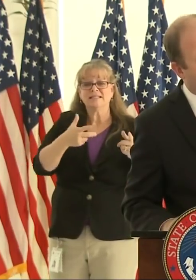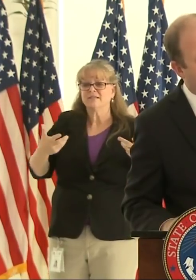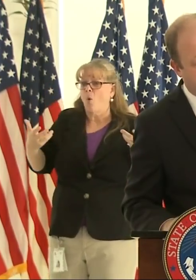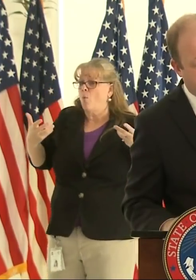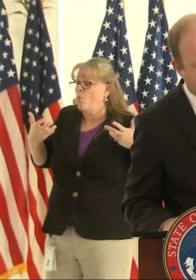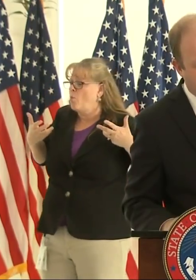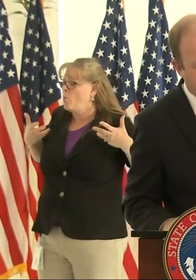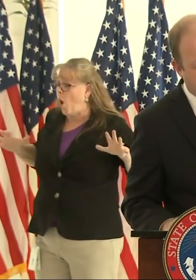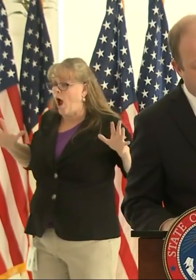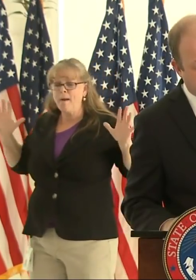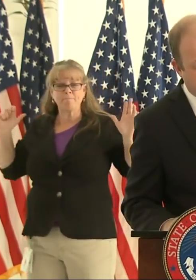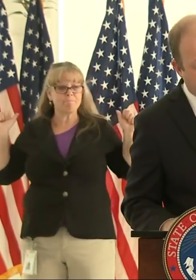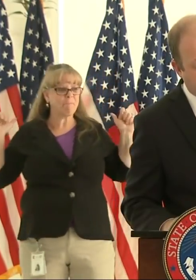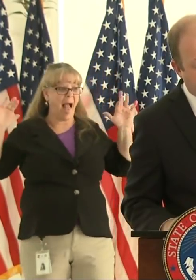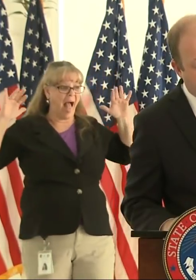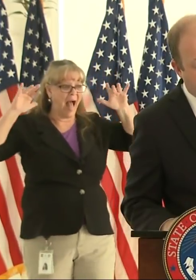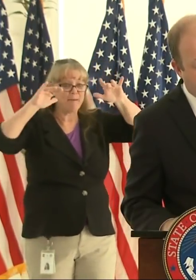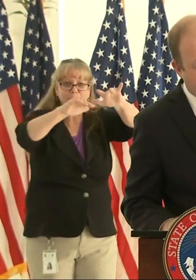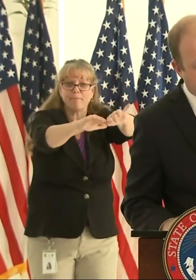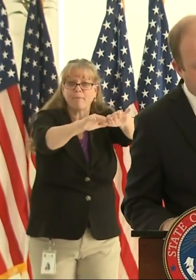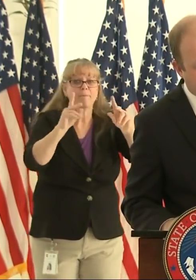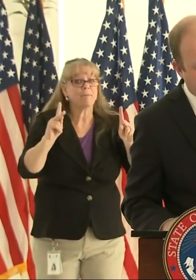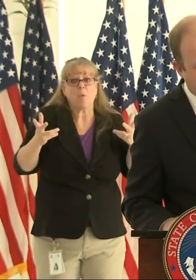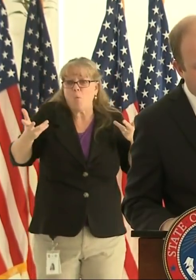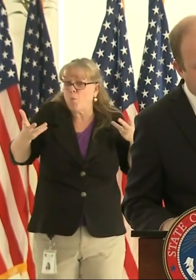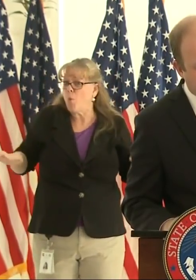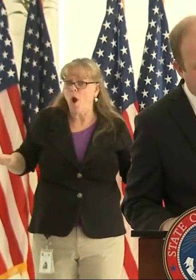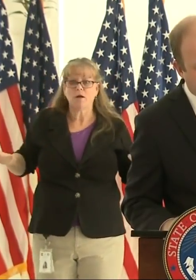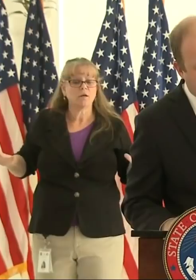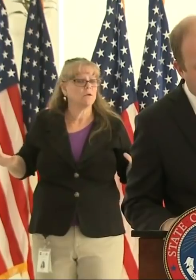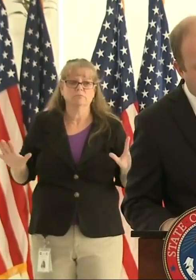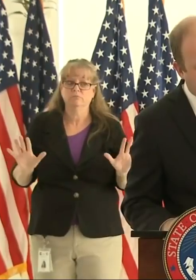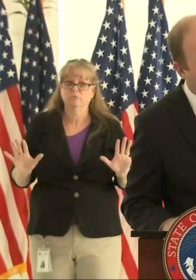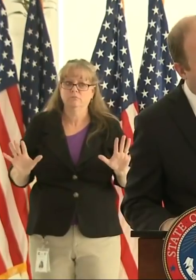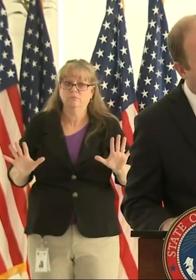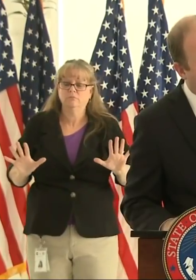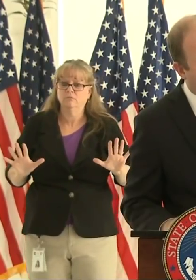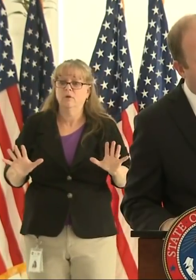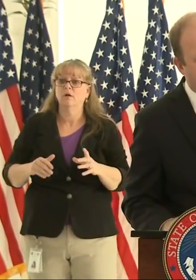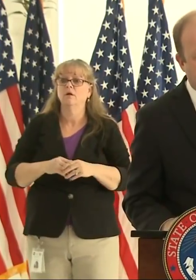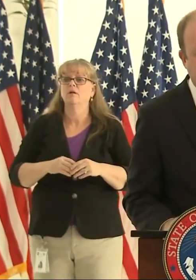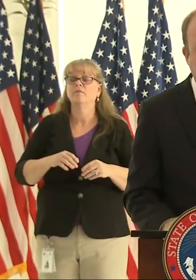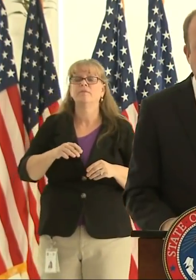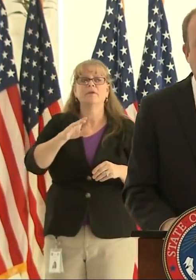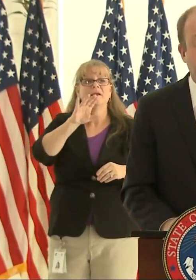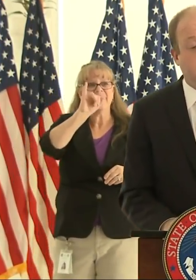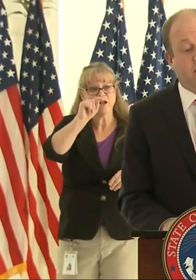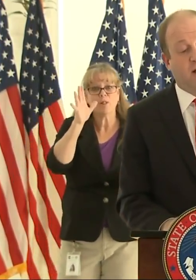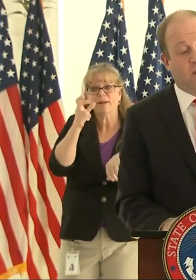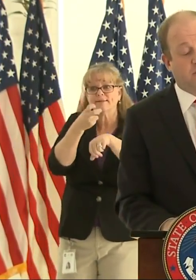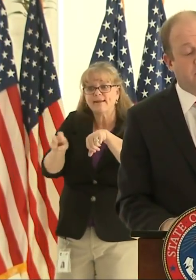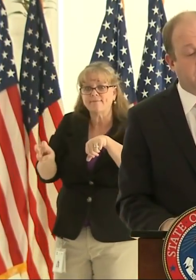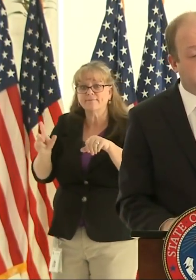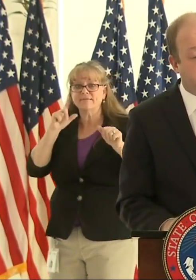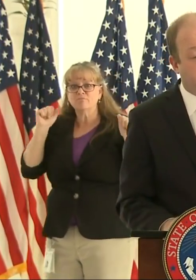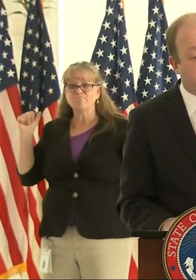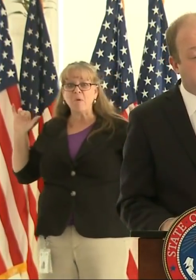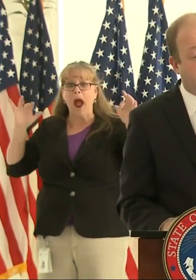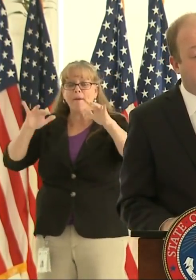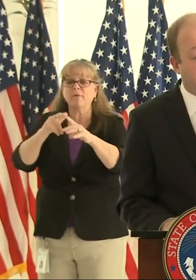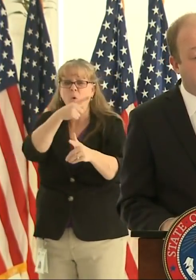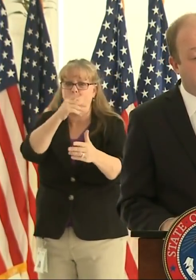in summer of tourism. It's going to be a tough time across our economy. I mean, to Colorado sectors